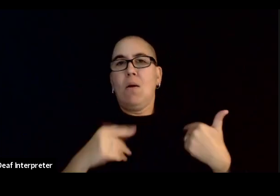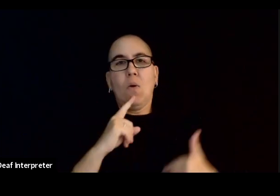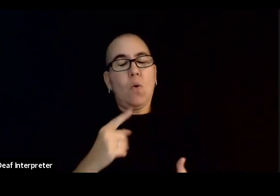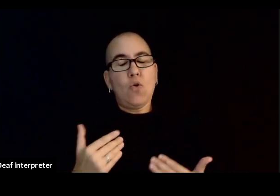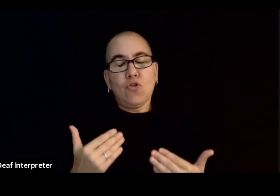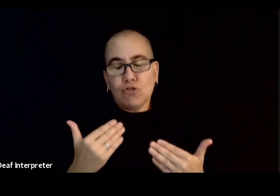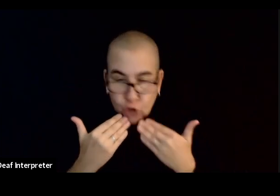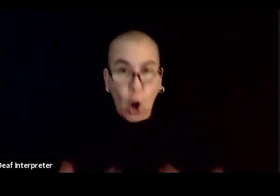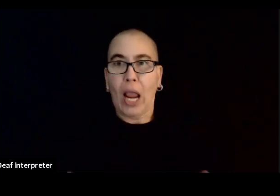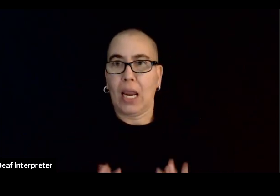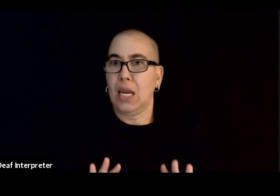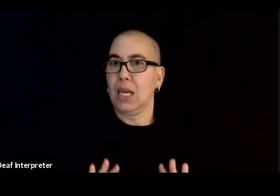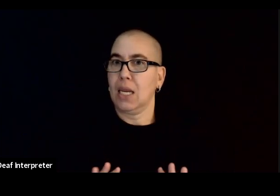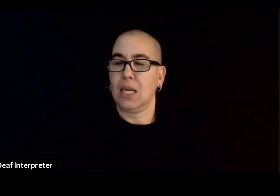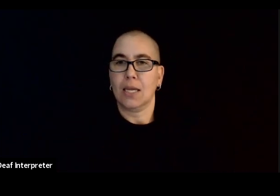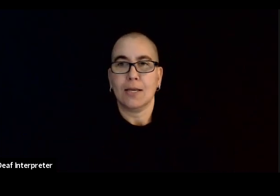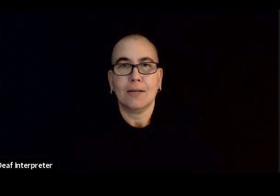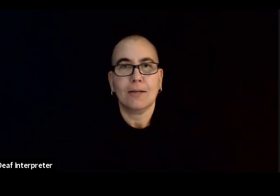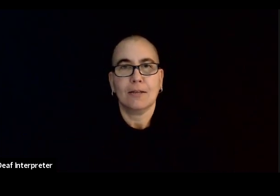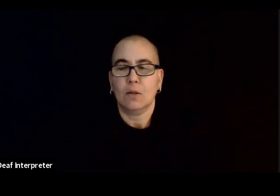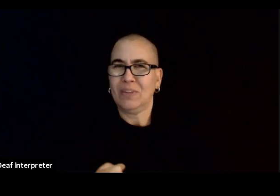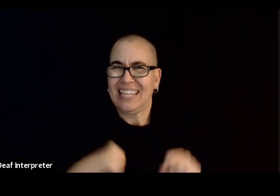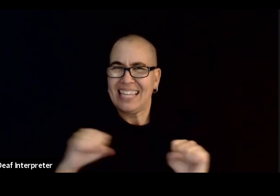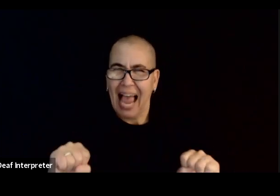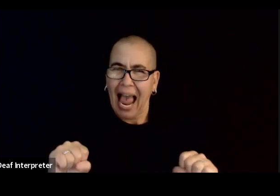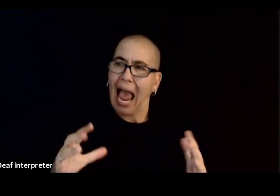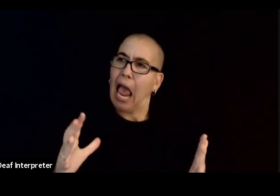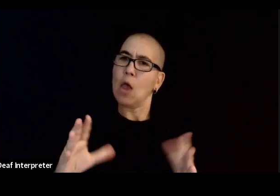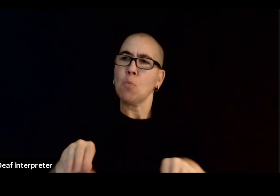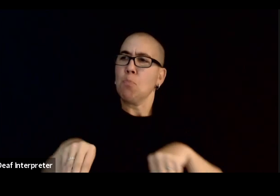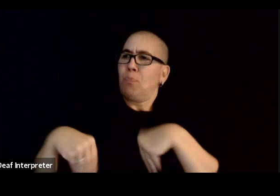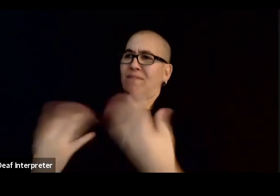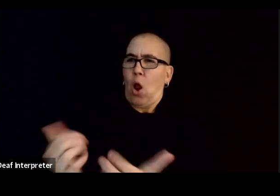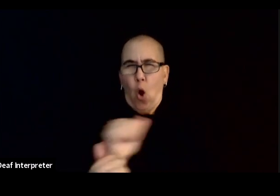many needs of the state. Thank you. Thank you.